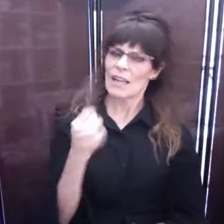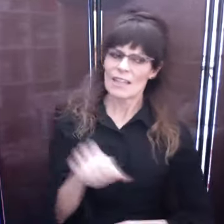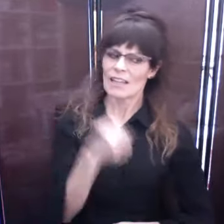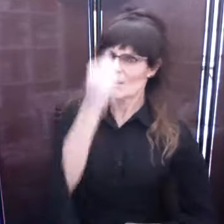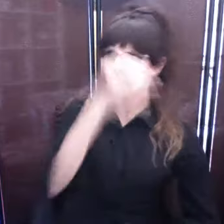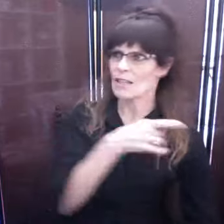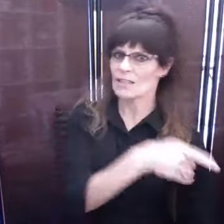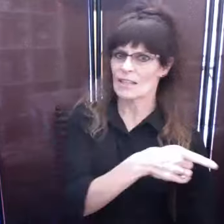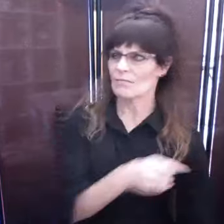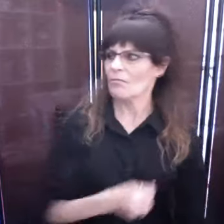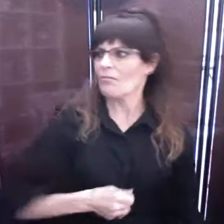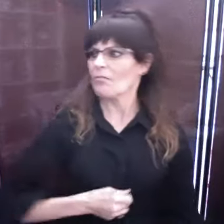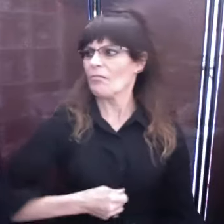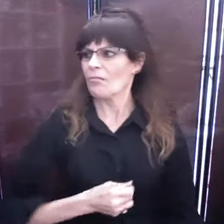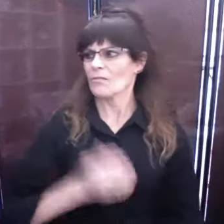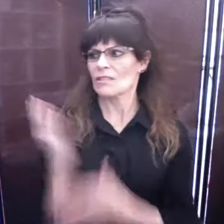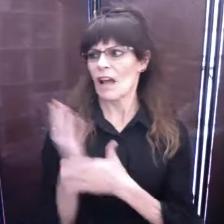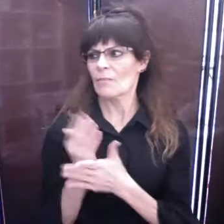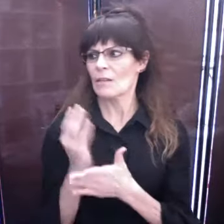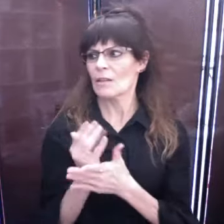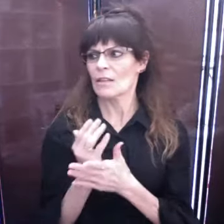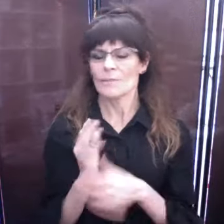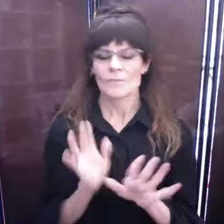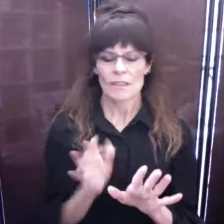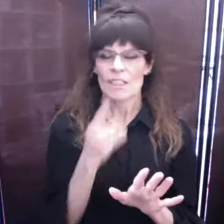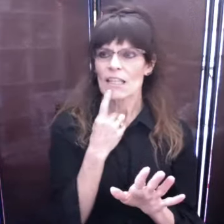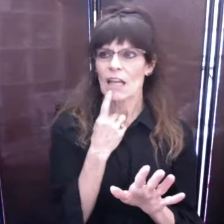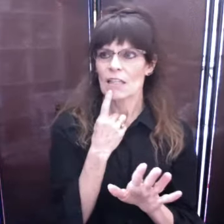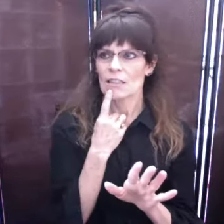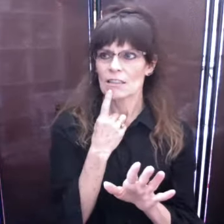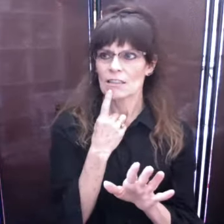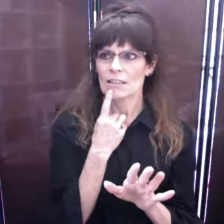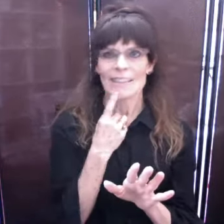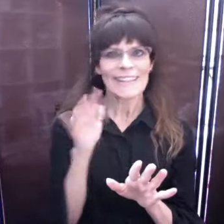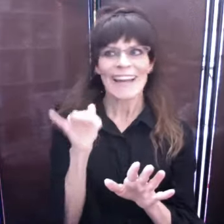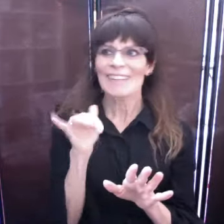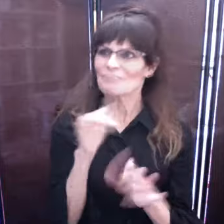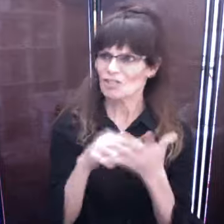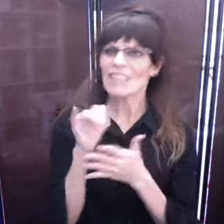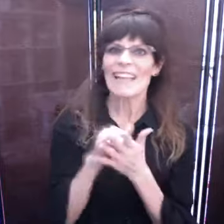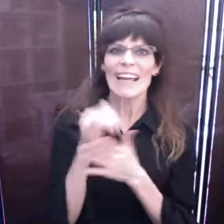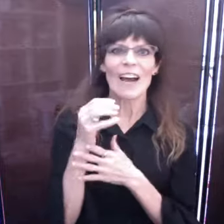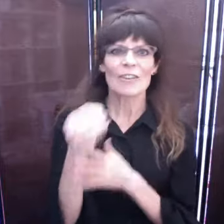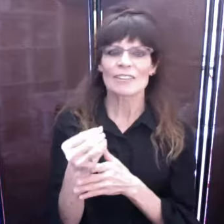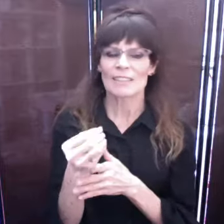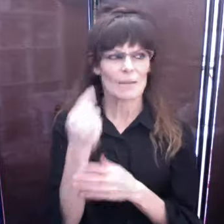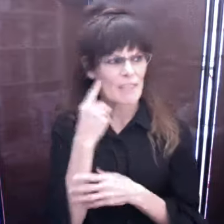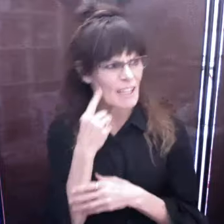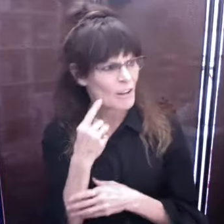with, he cut me off at the pass in a beautiful way. He said, yeah, let's check that out. And I'm thinking, Peter, what are you doing? Why would you tell me